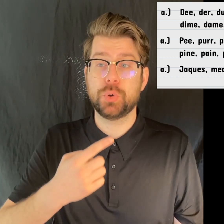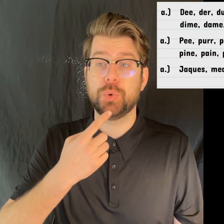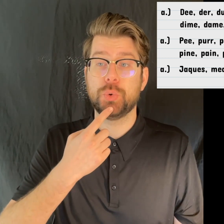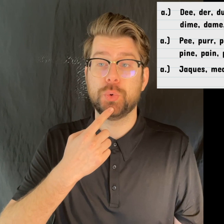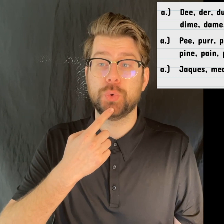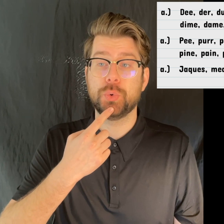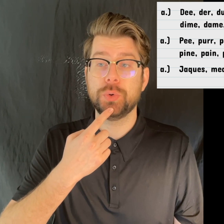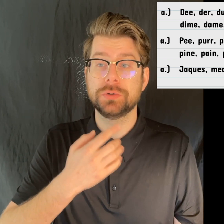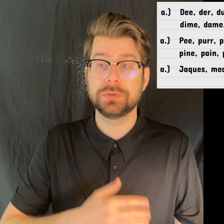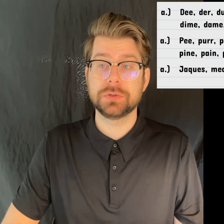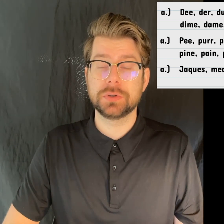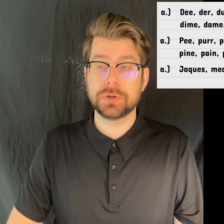poo,